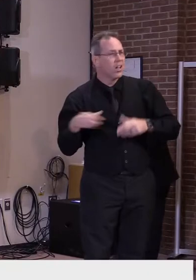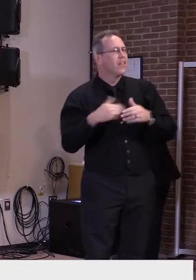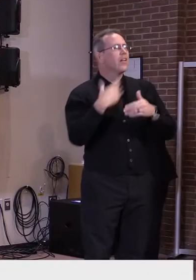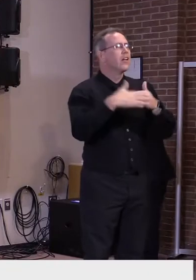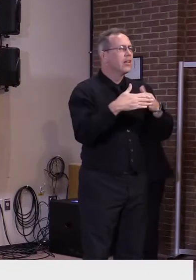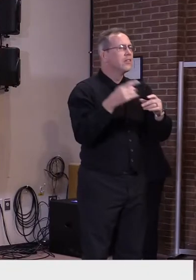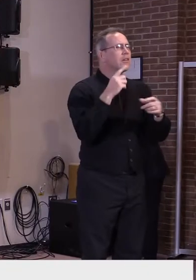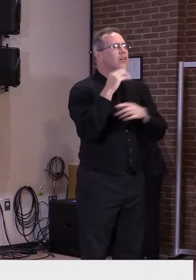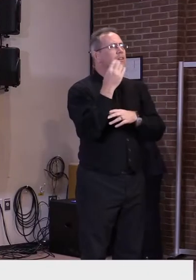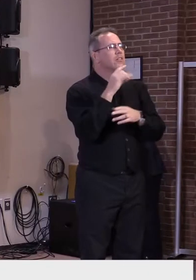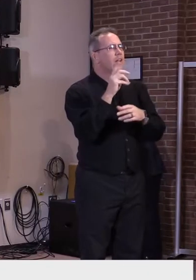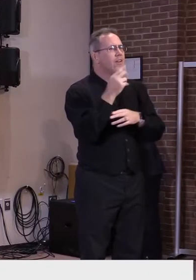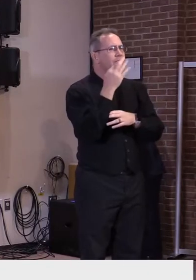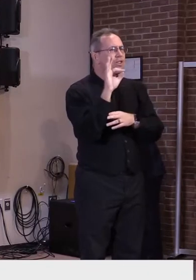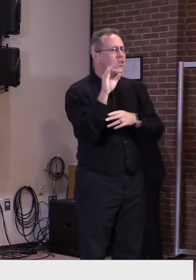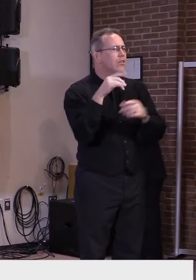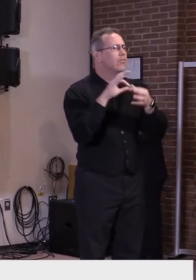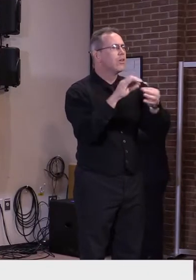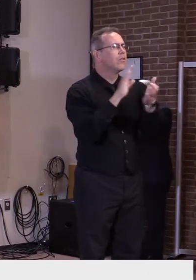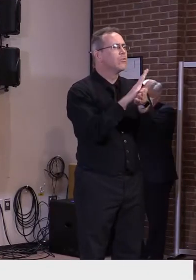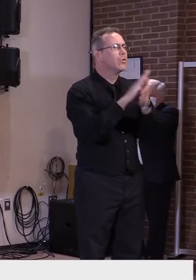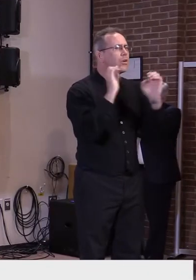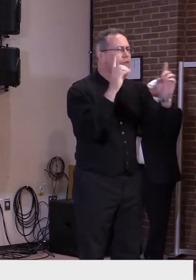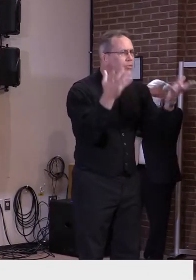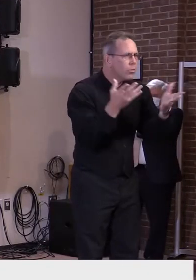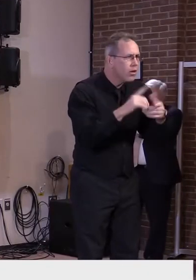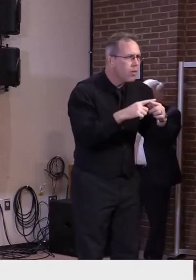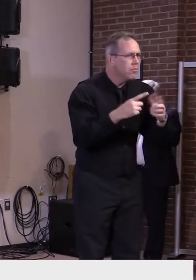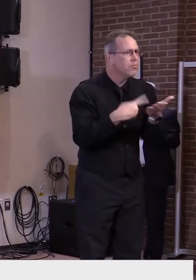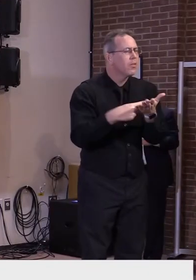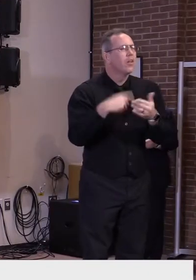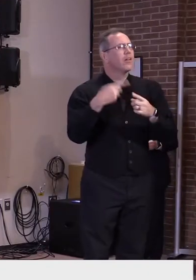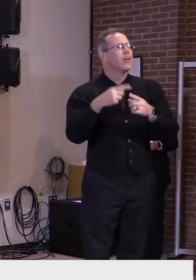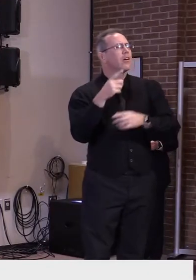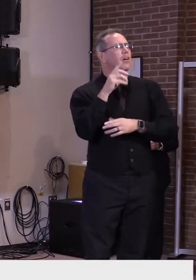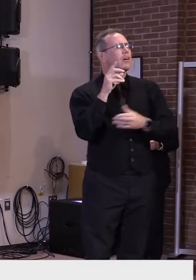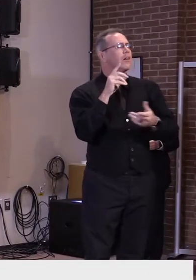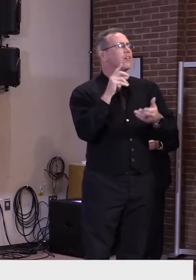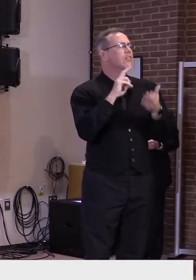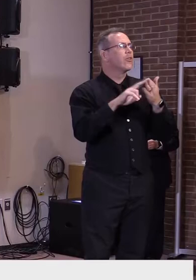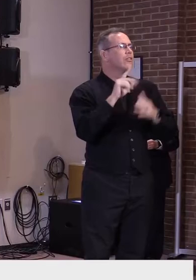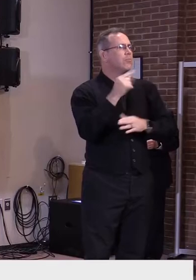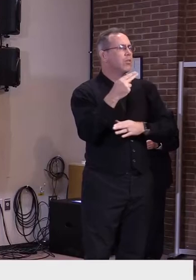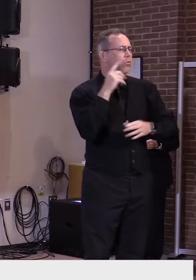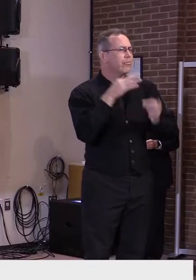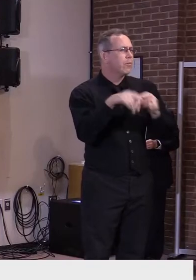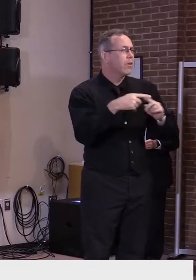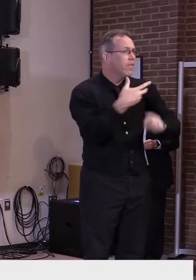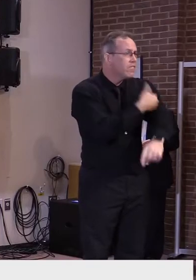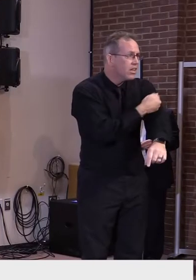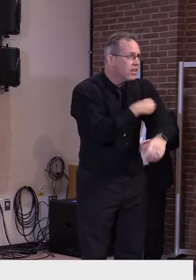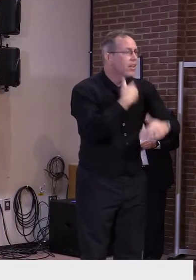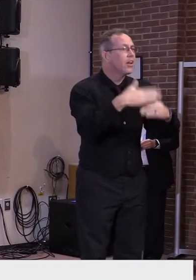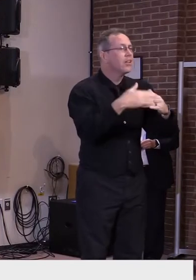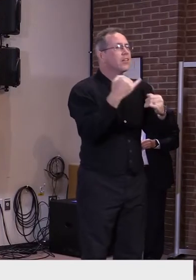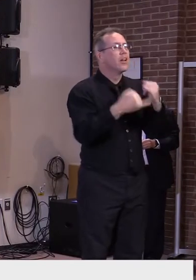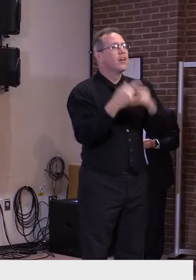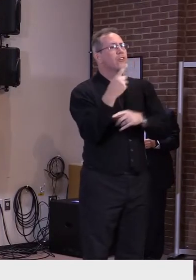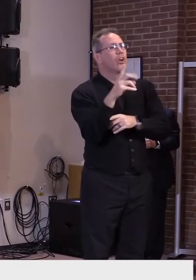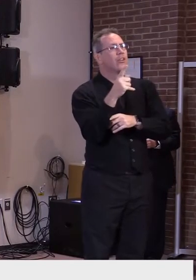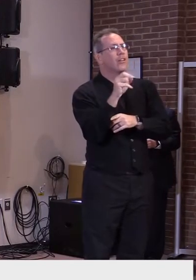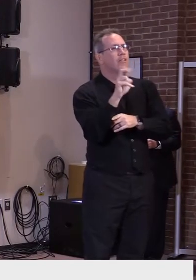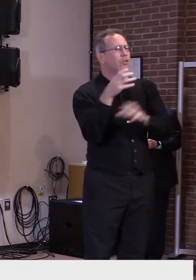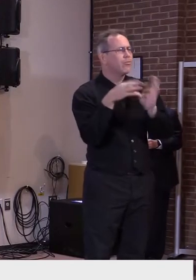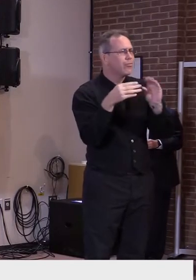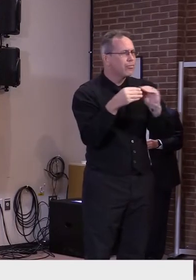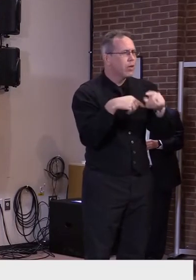update. Secretary Smith will discuss vaccinations and hospital capacity. And Dr. Levine will provide a health update and give some